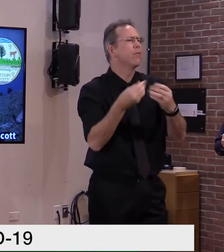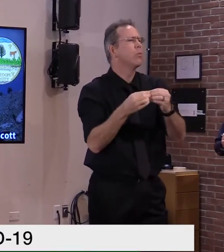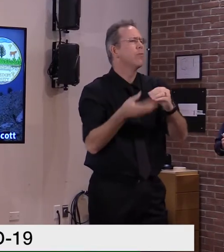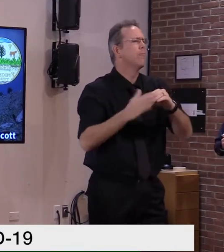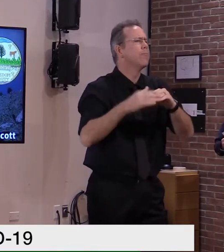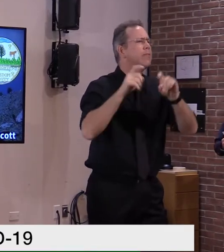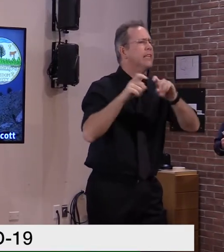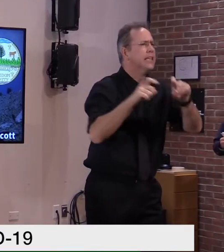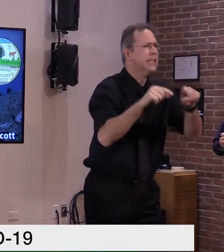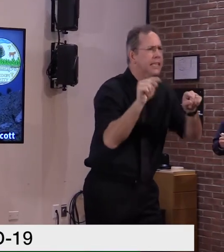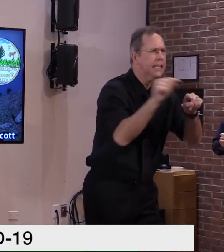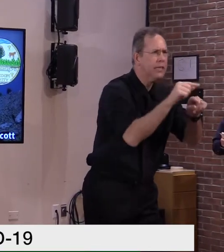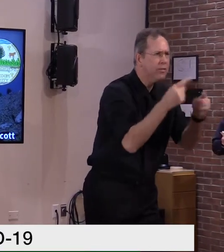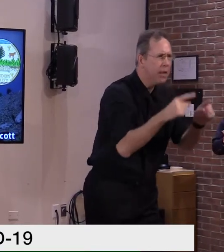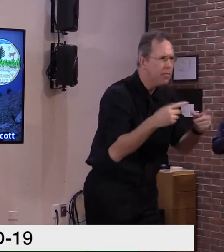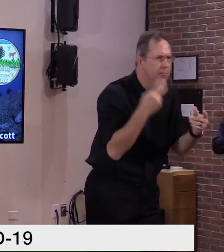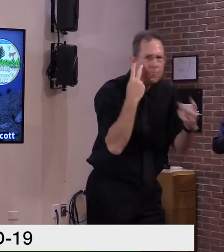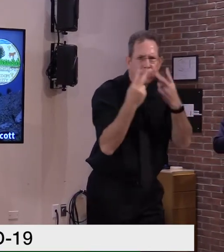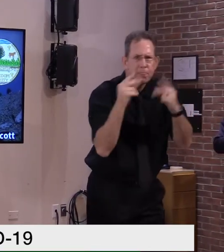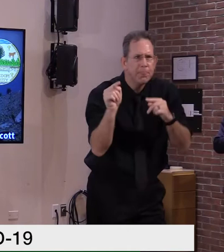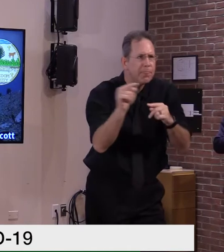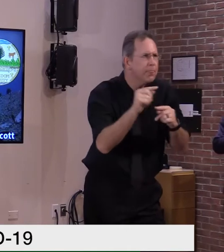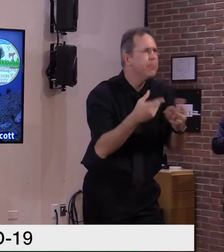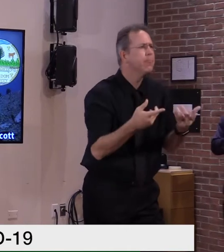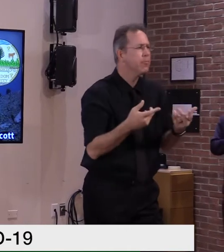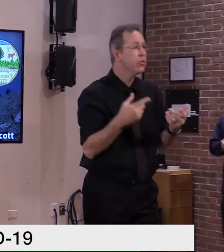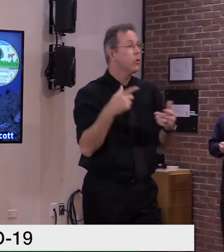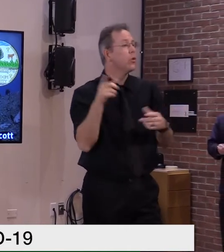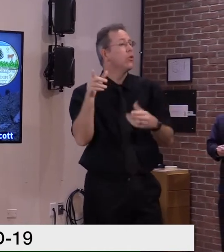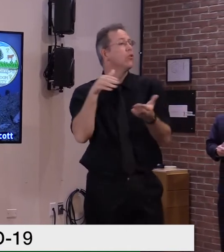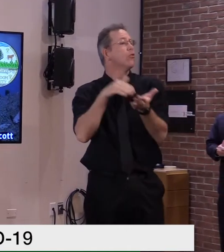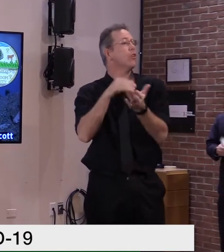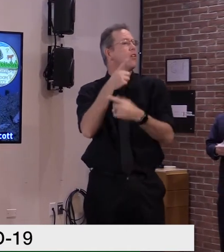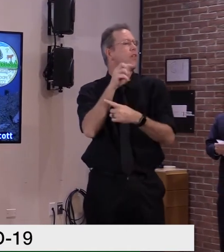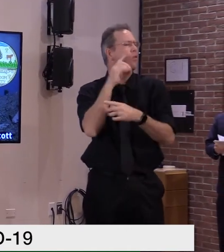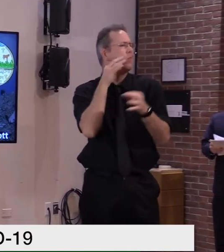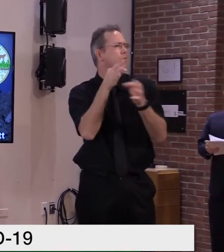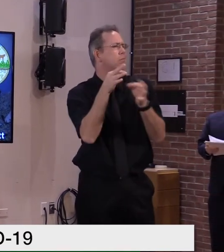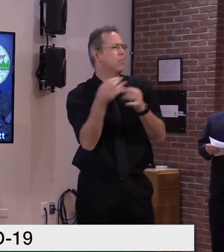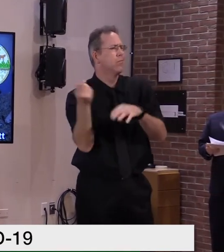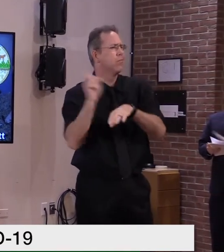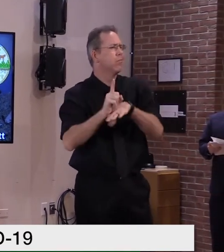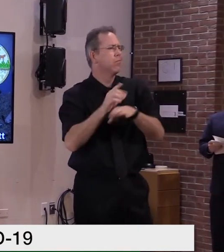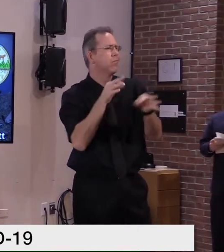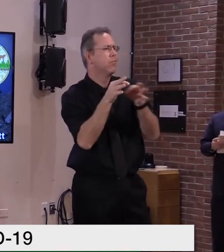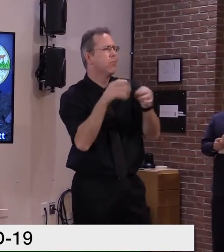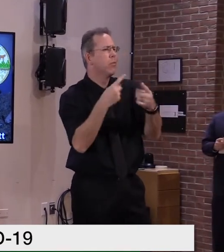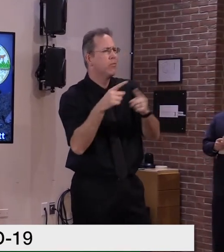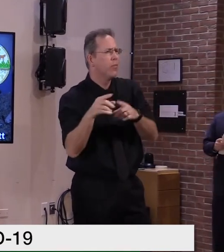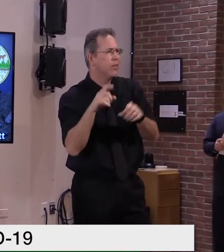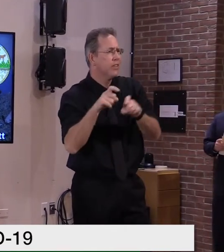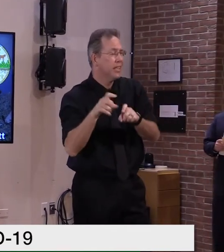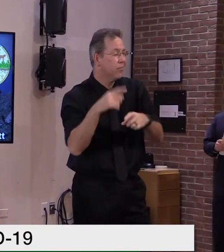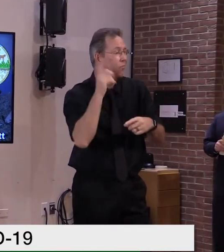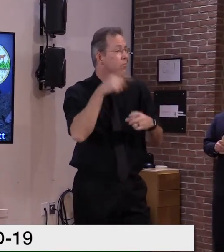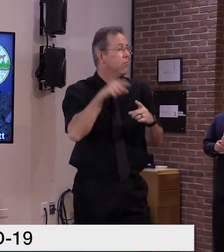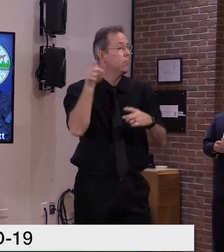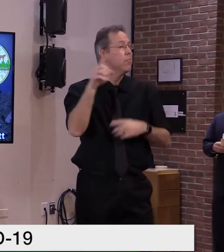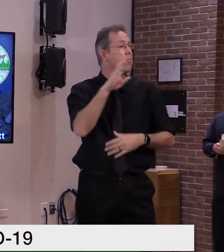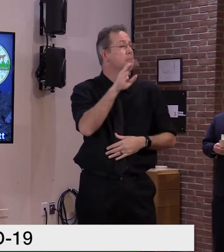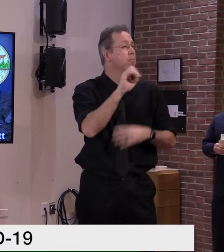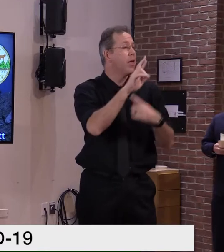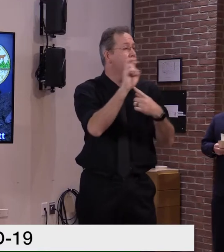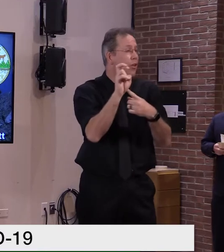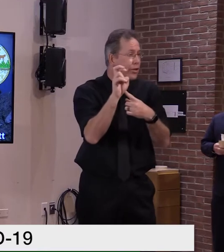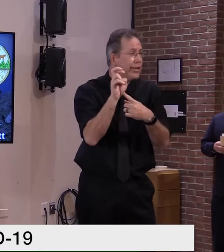Dr. Levine will share more about what we're seeing on the ground. He'll also talk about an issue with over 200 tests